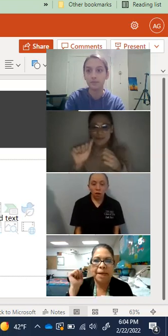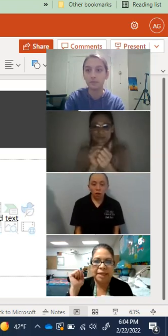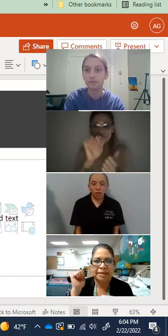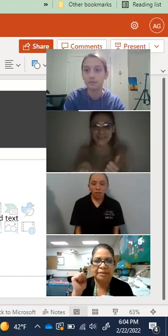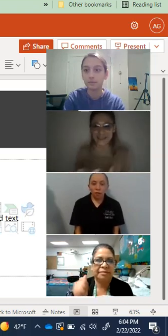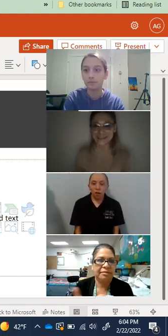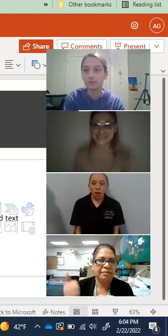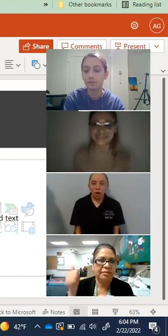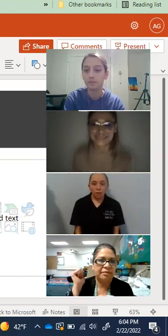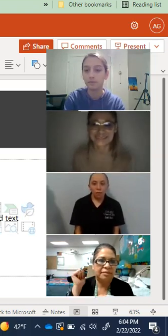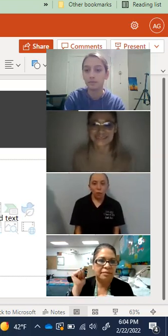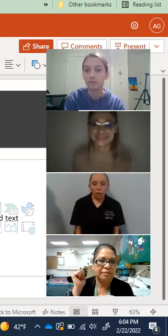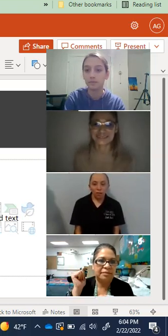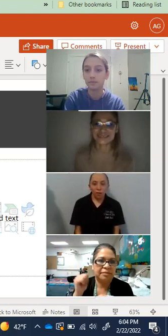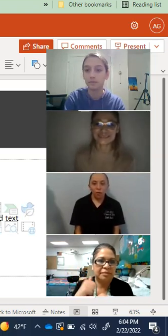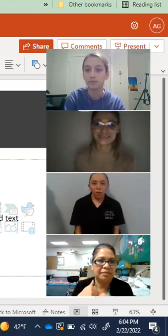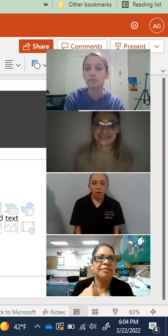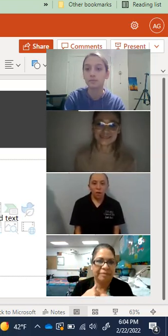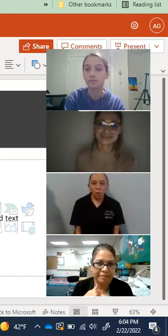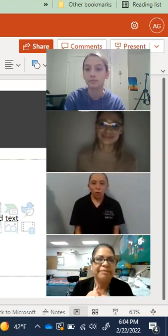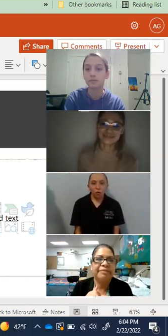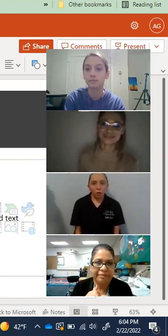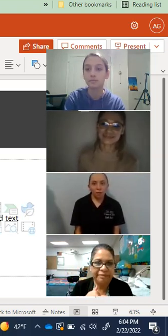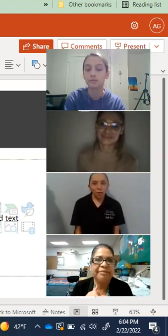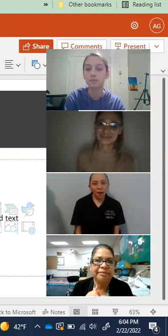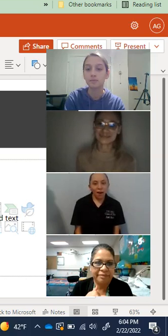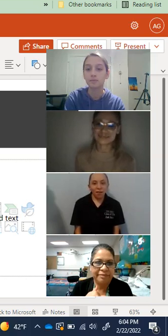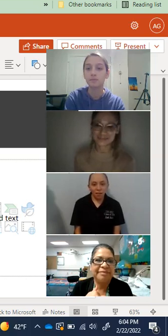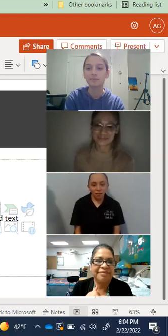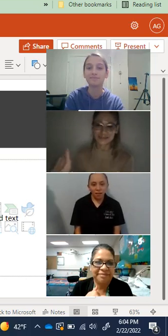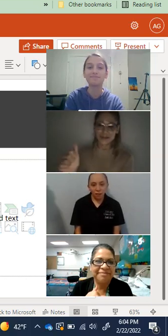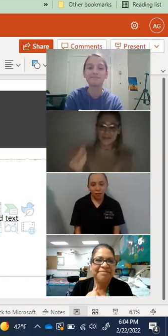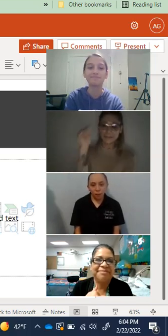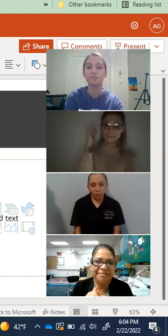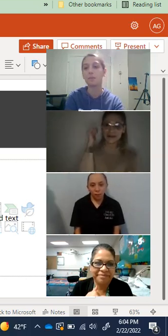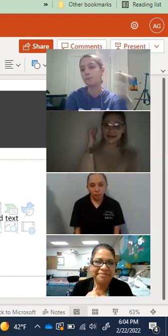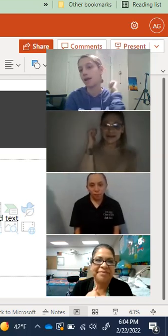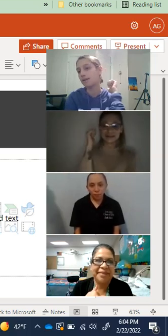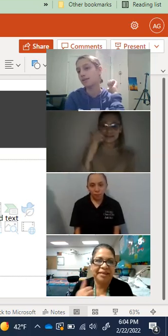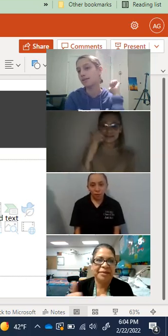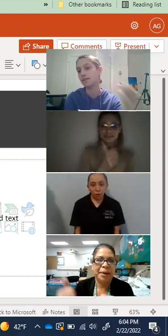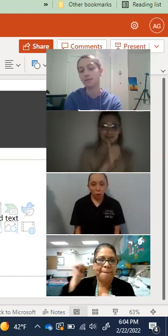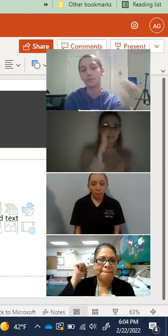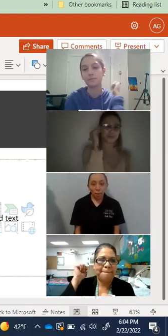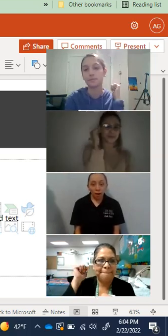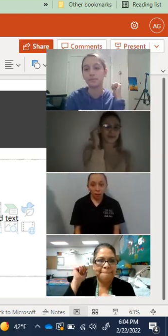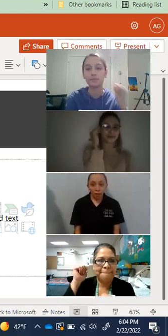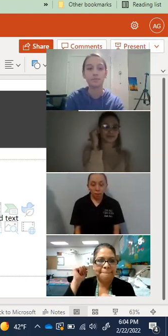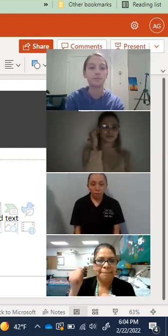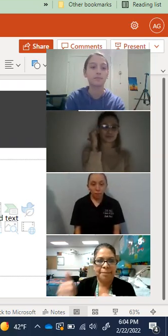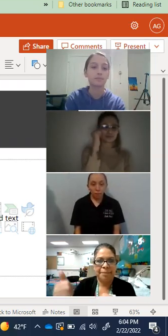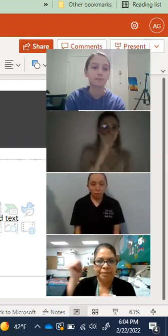So a lot of signs have a lot of movement, so it's really important to practice with that. yeah.